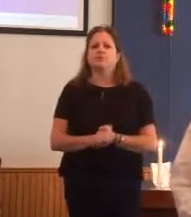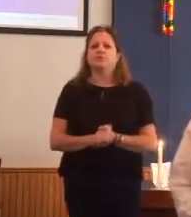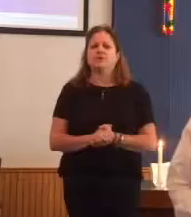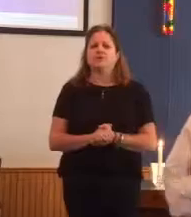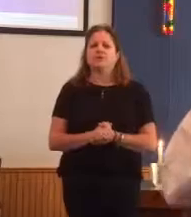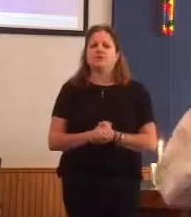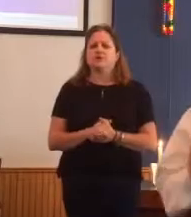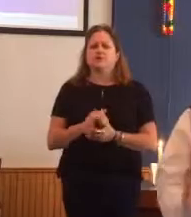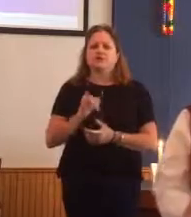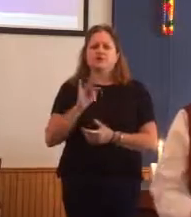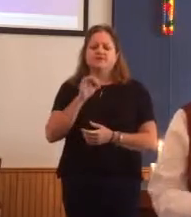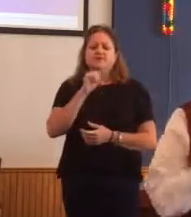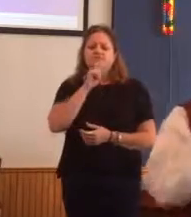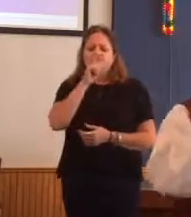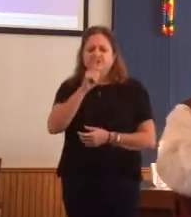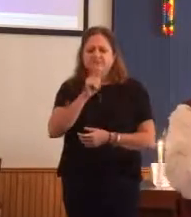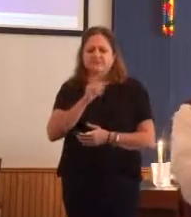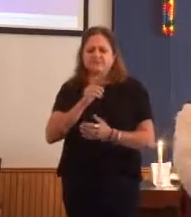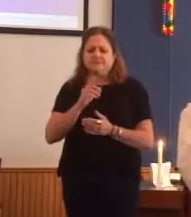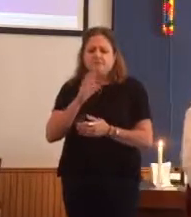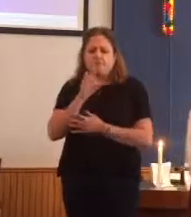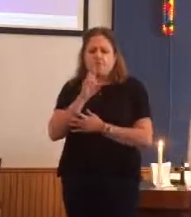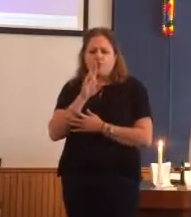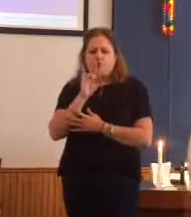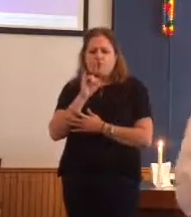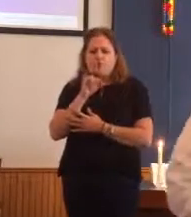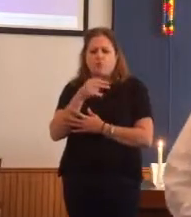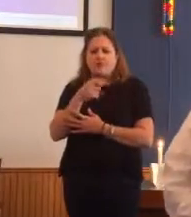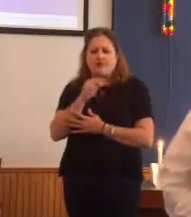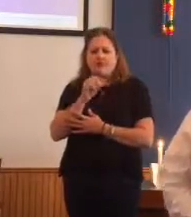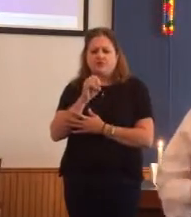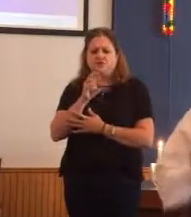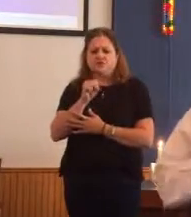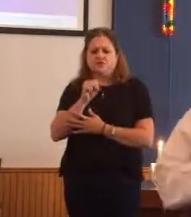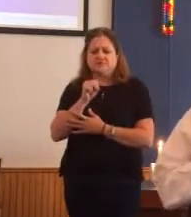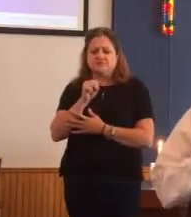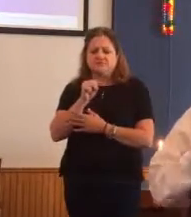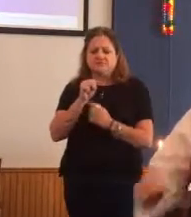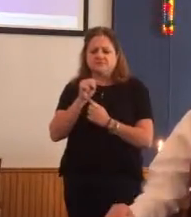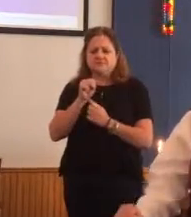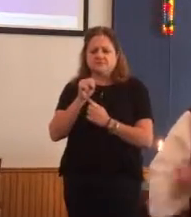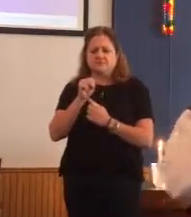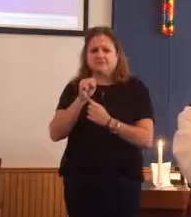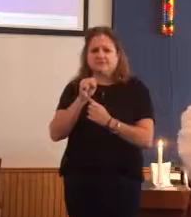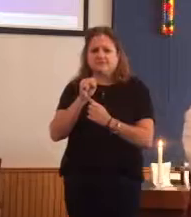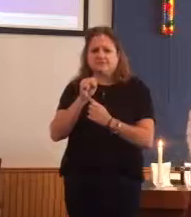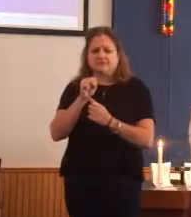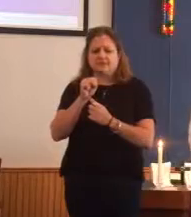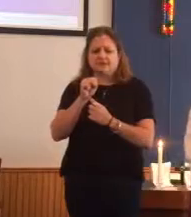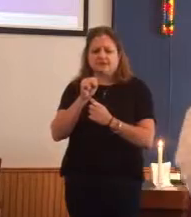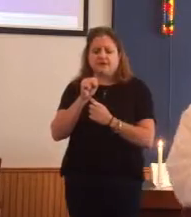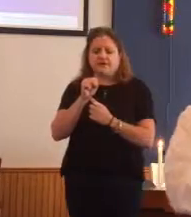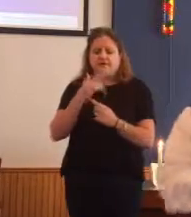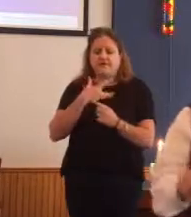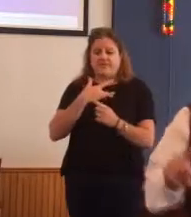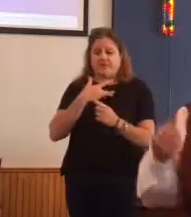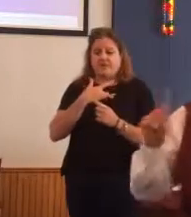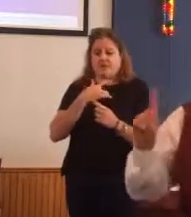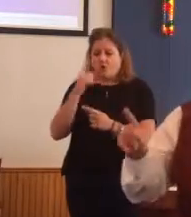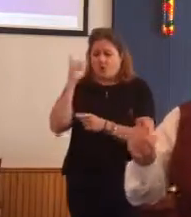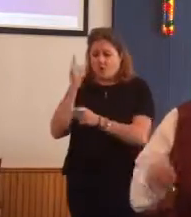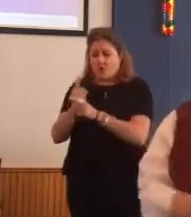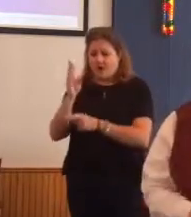righteous to declare that what you believe is the only right